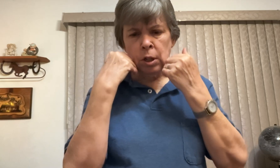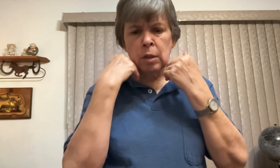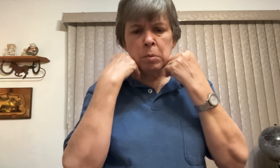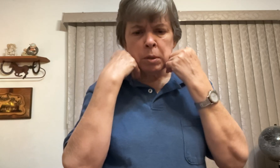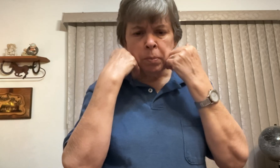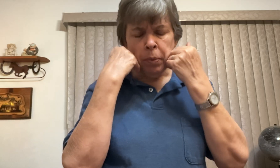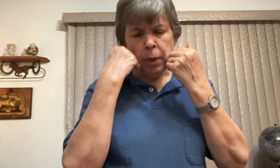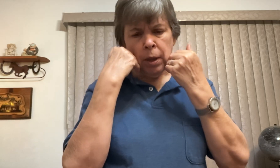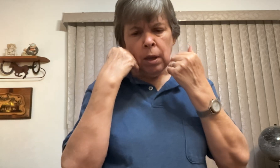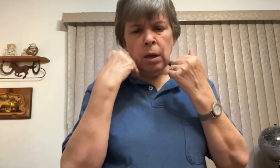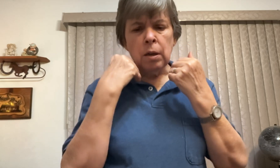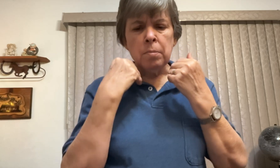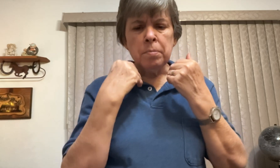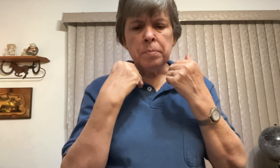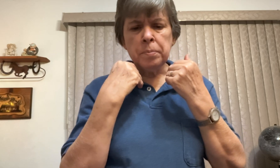ashamed.